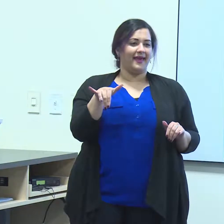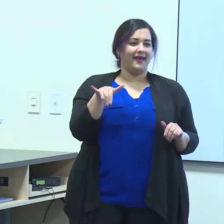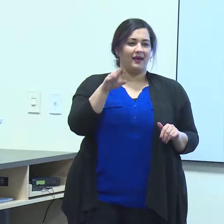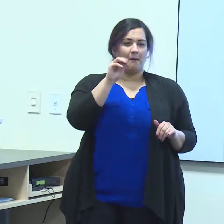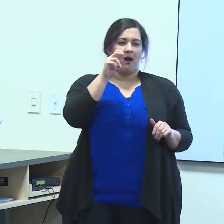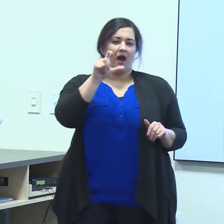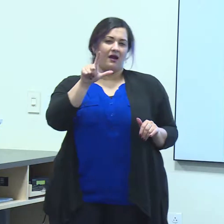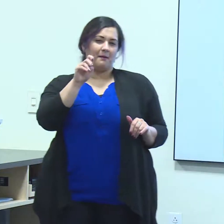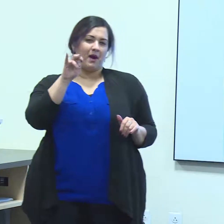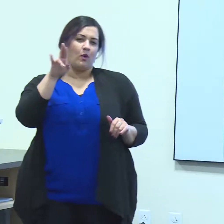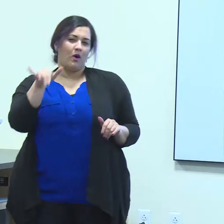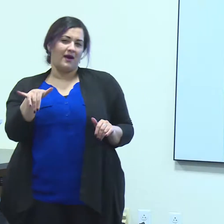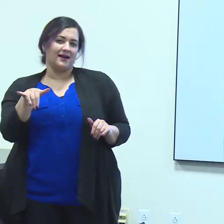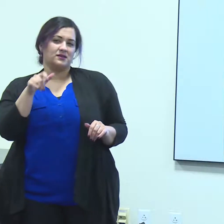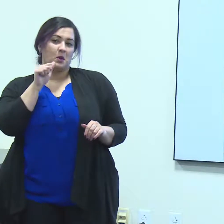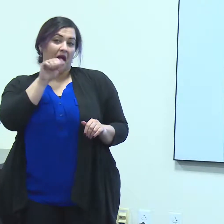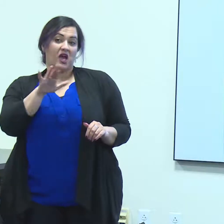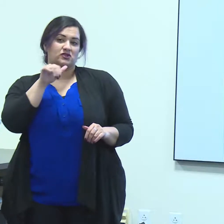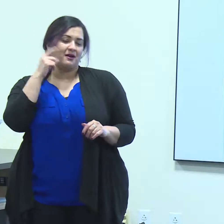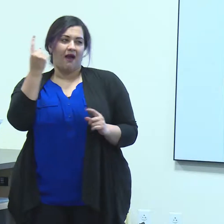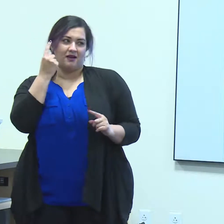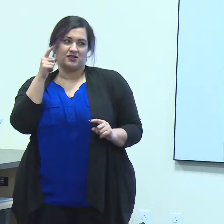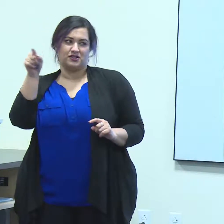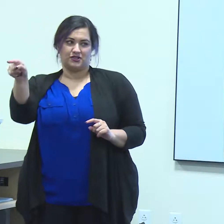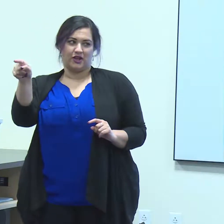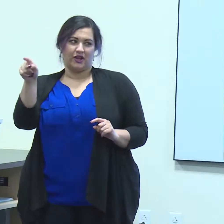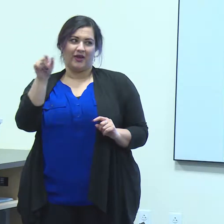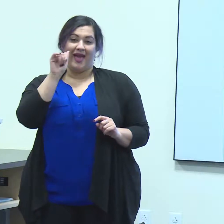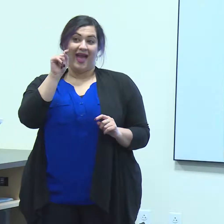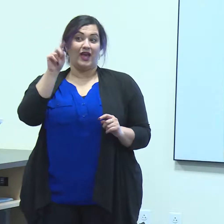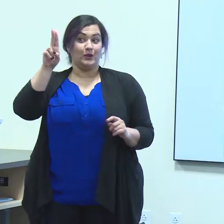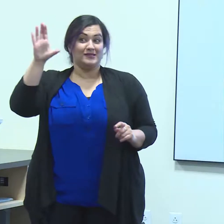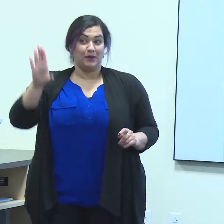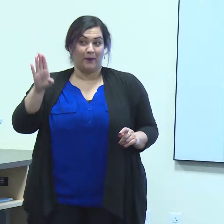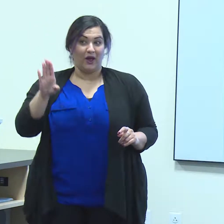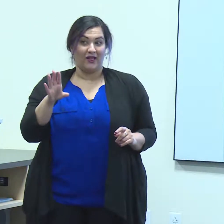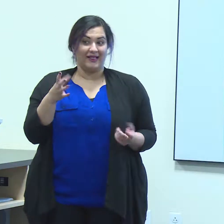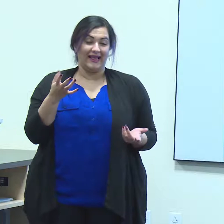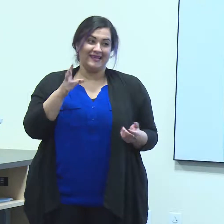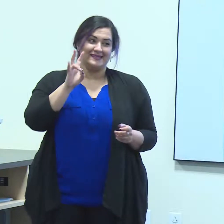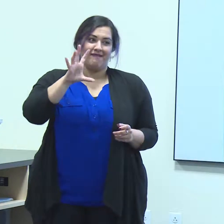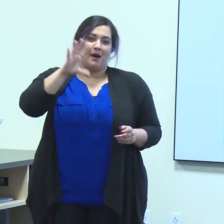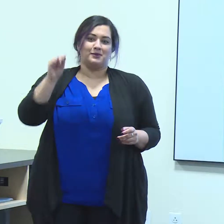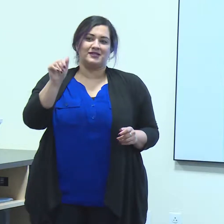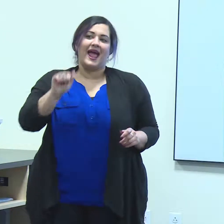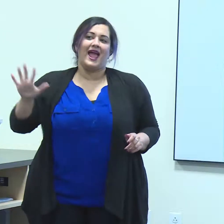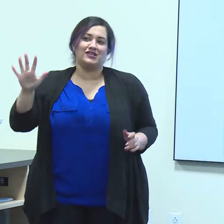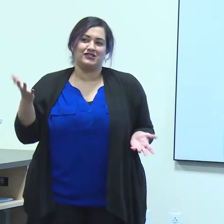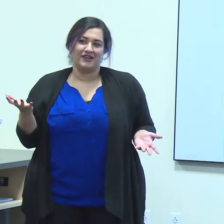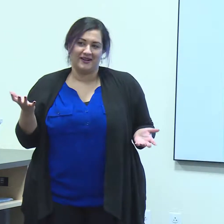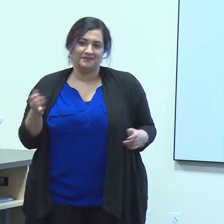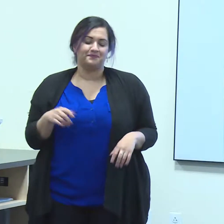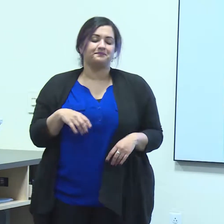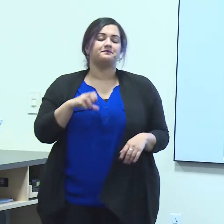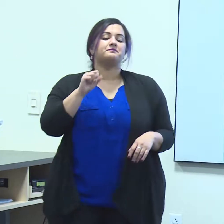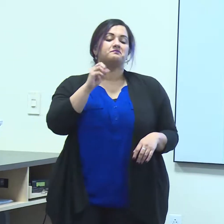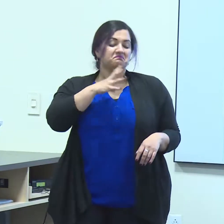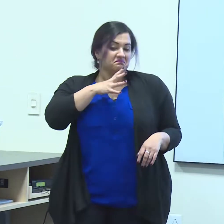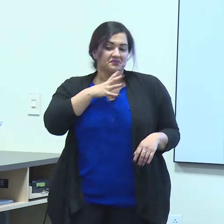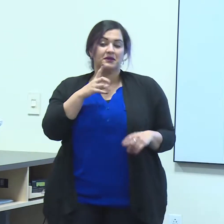At that time, they were saying Asians were a model minority. And this was at UC Berkeley. It's about 75% Asian, or was at that